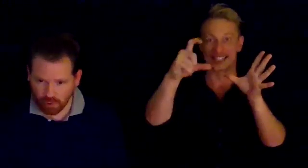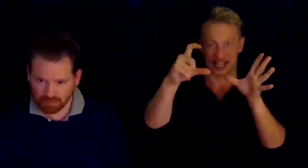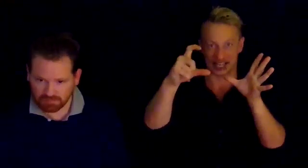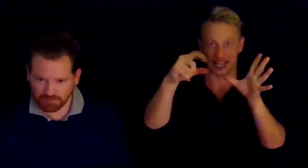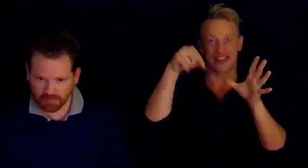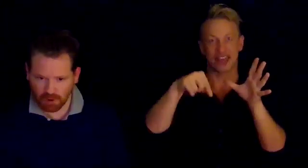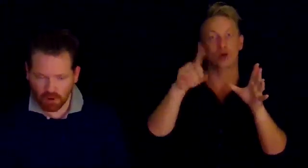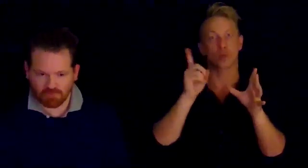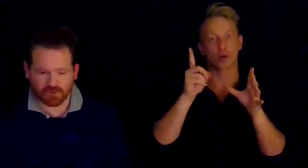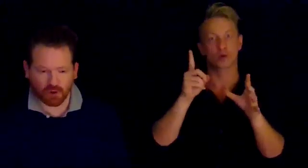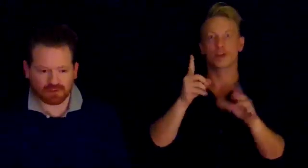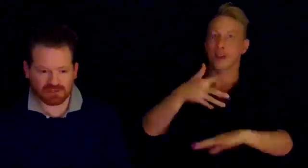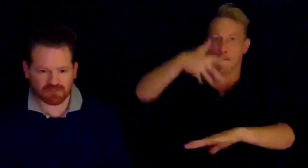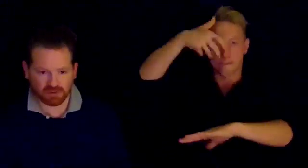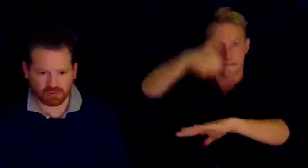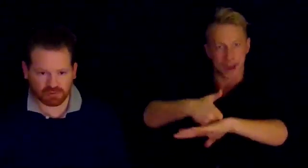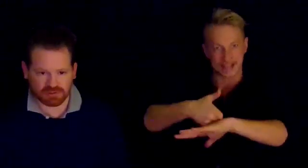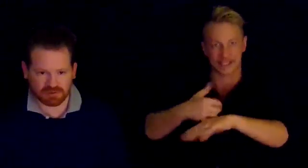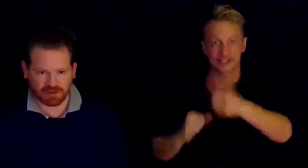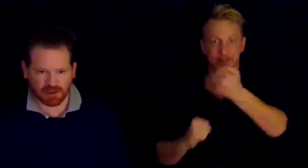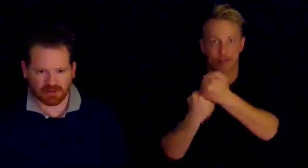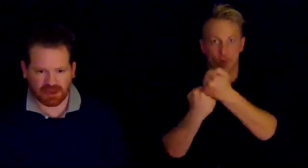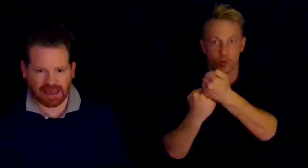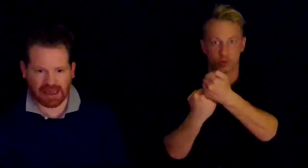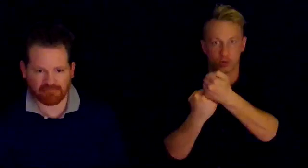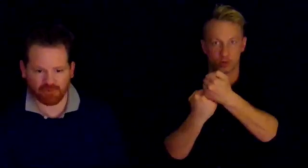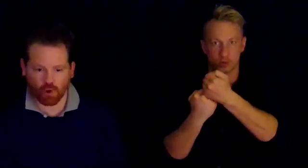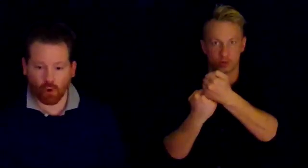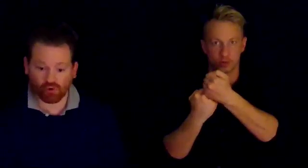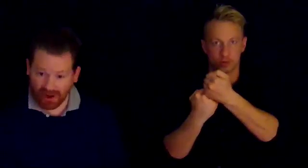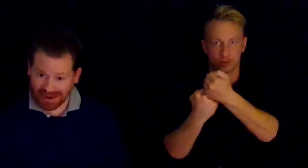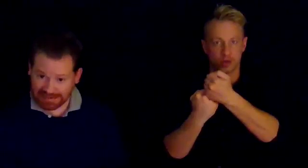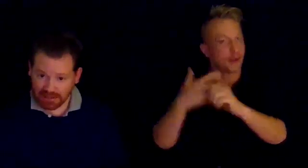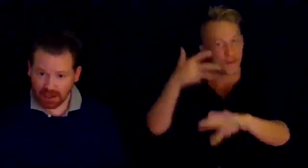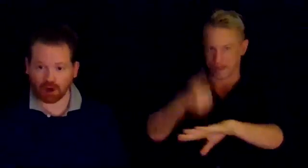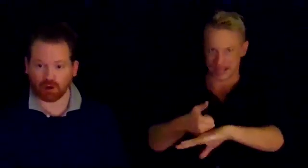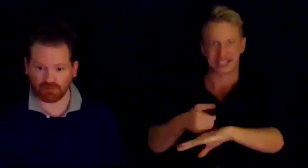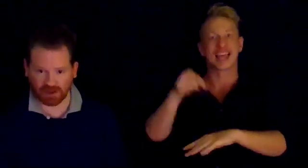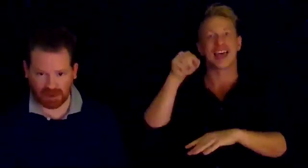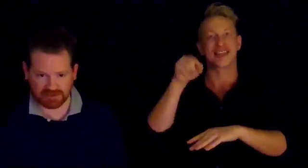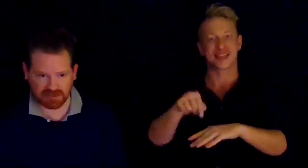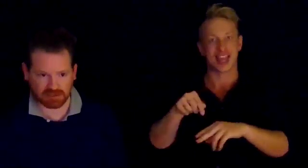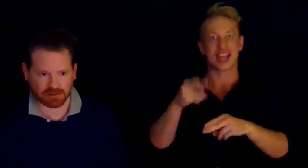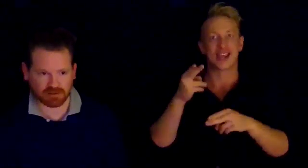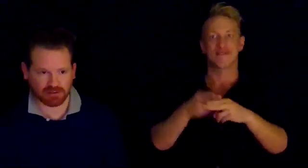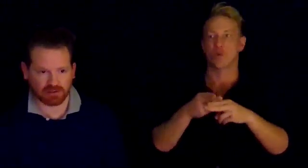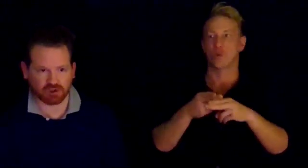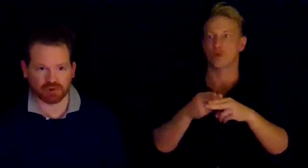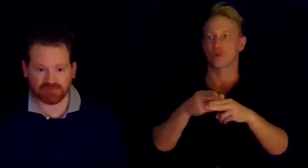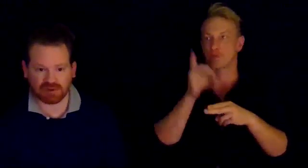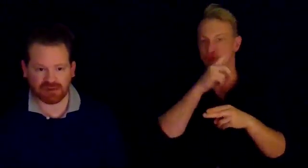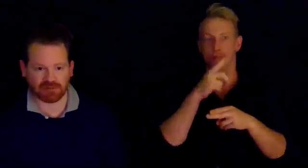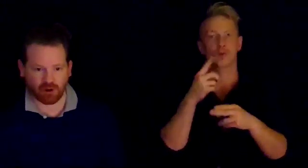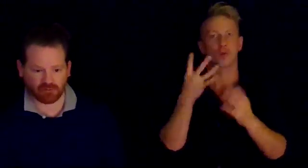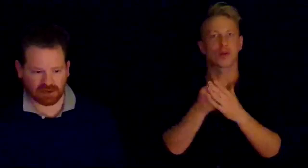basic support for those individuals that have already a lot of capacity